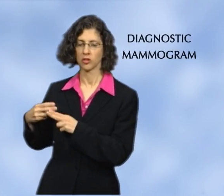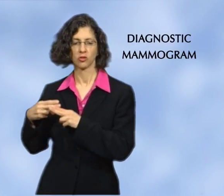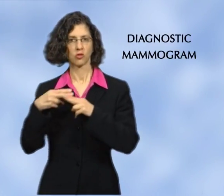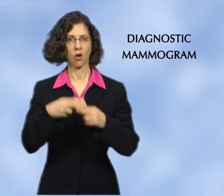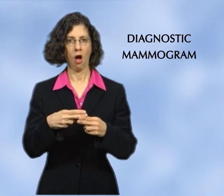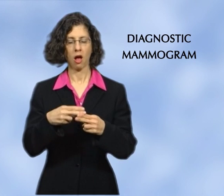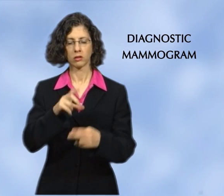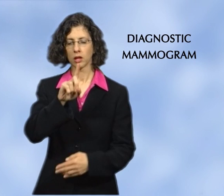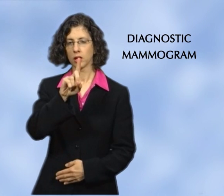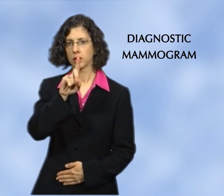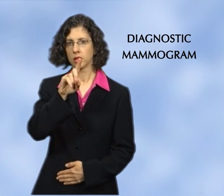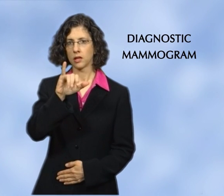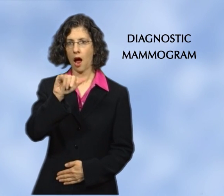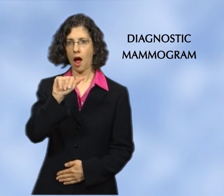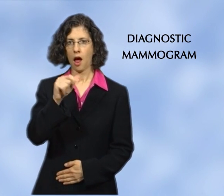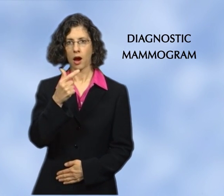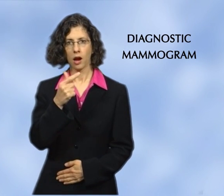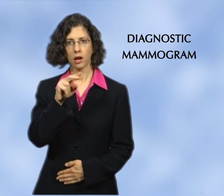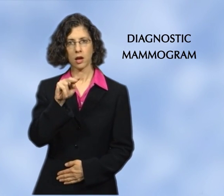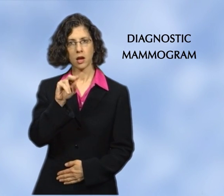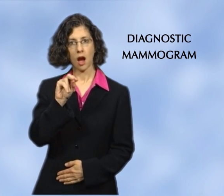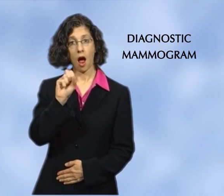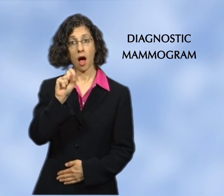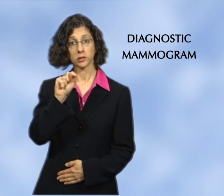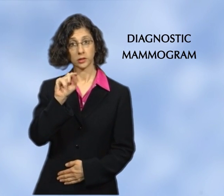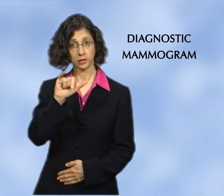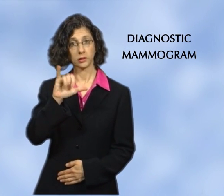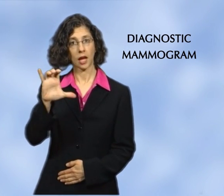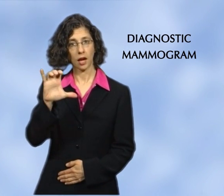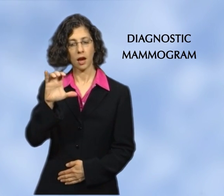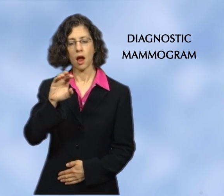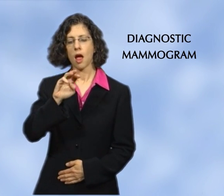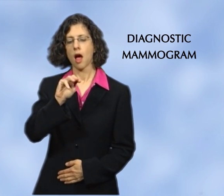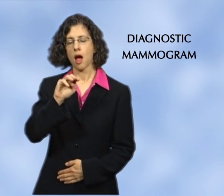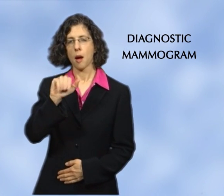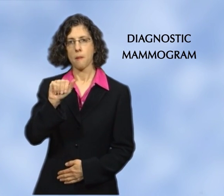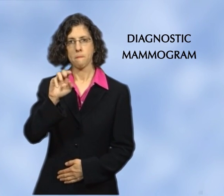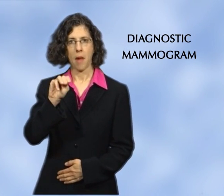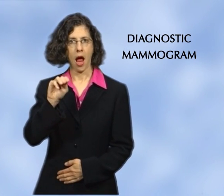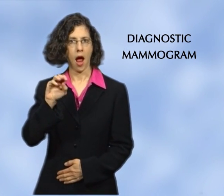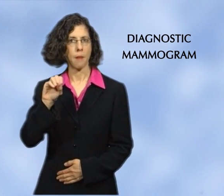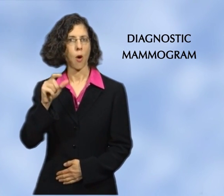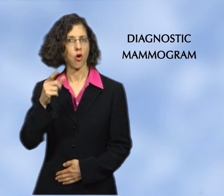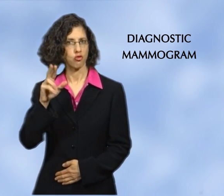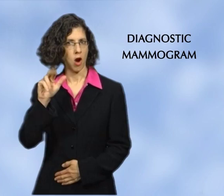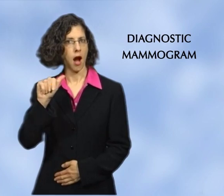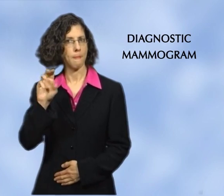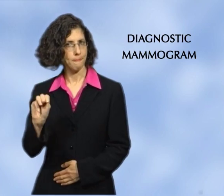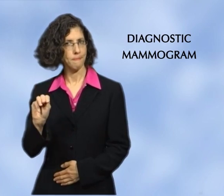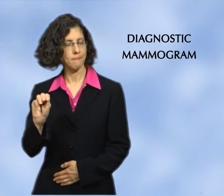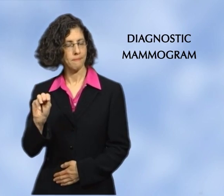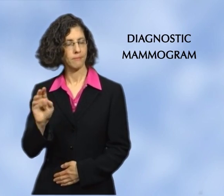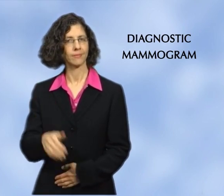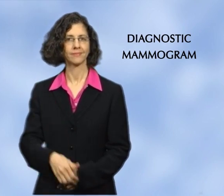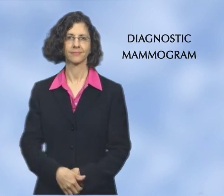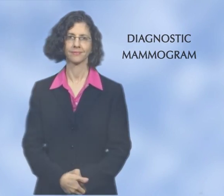Those additional mammograms are called diagnostic mammograms.